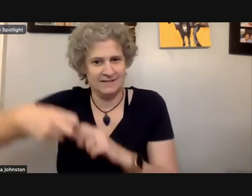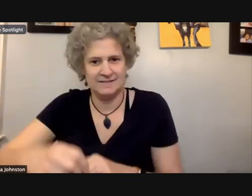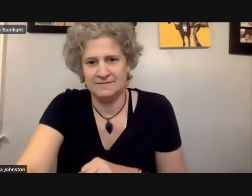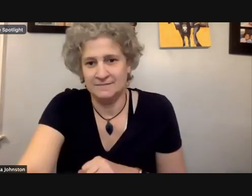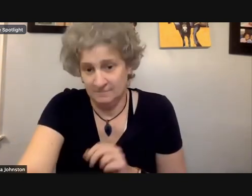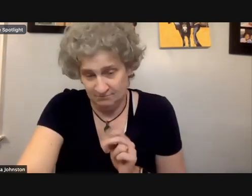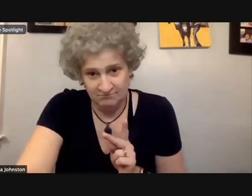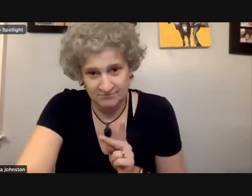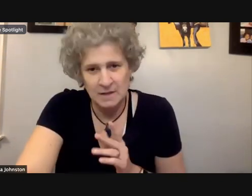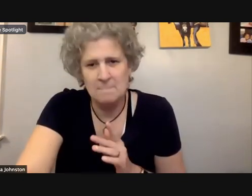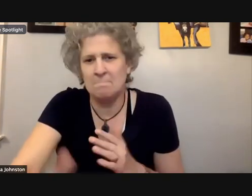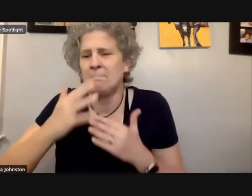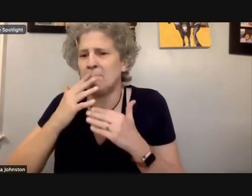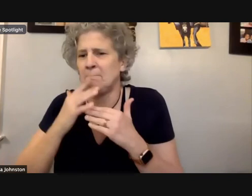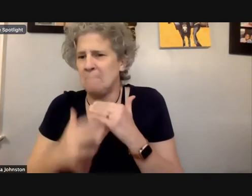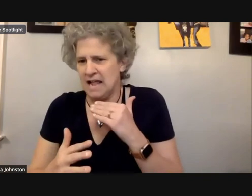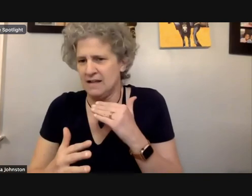So to sprain.